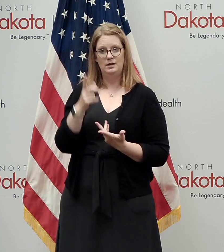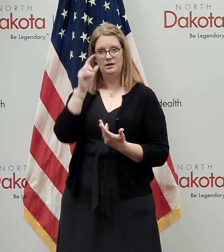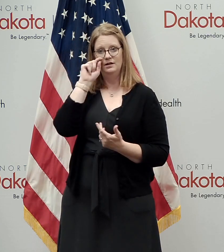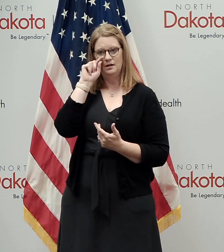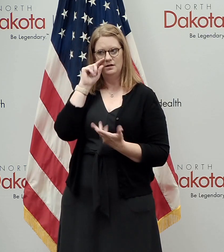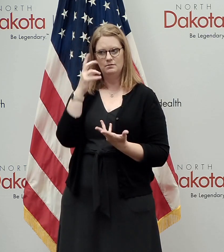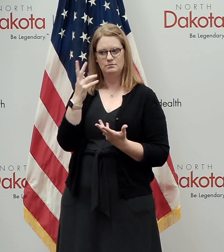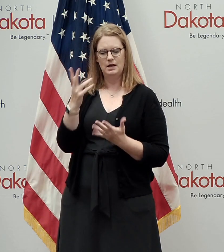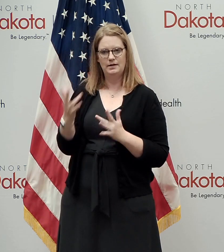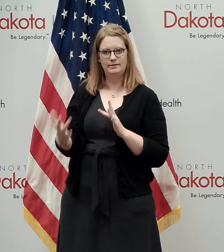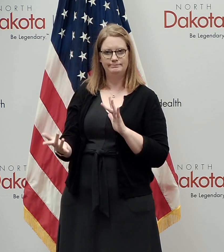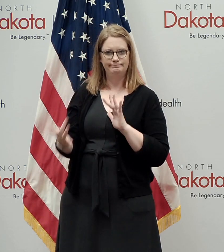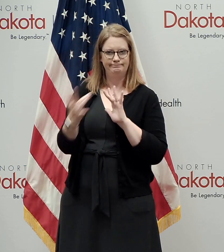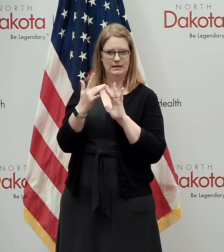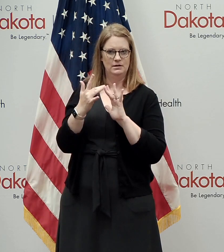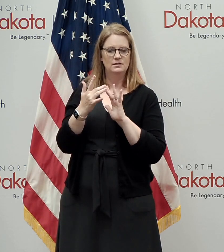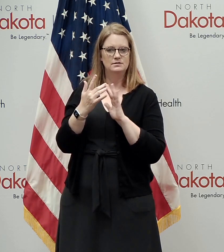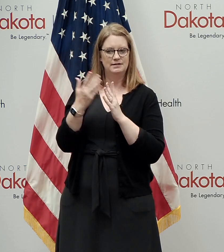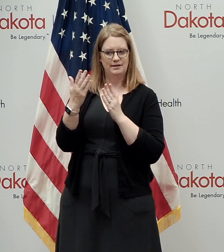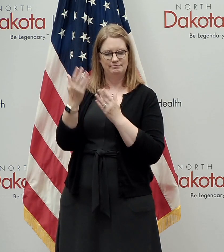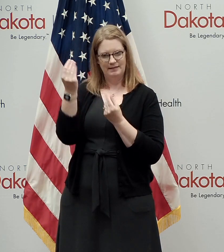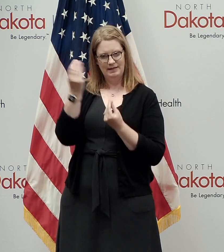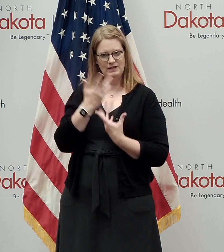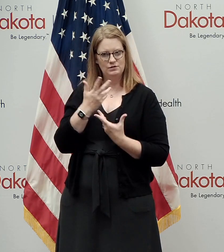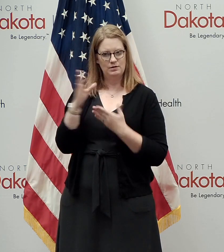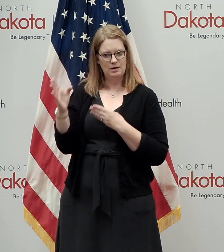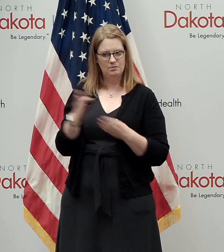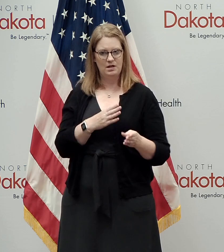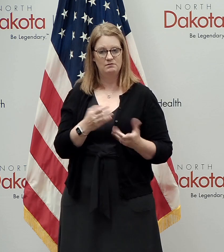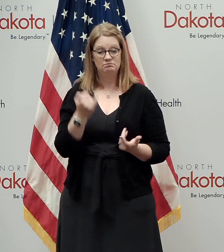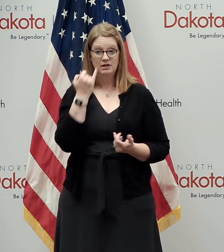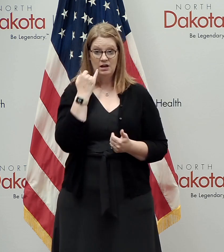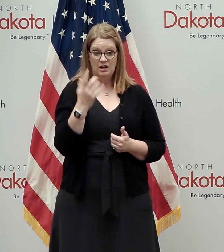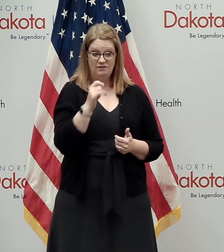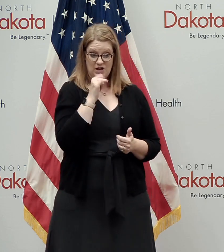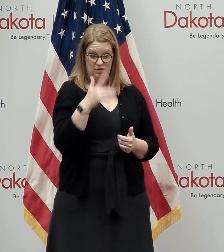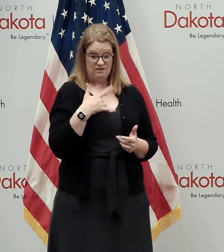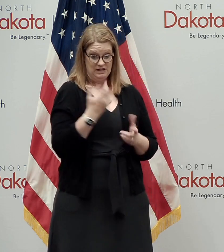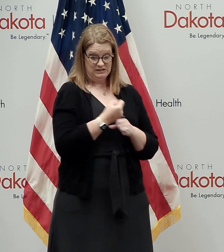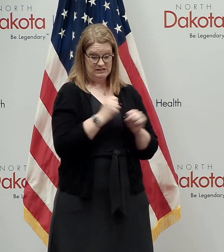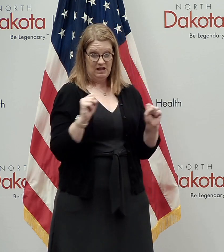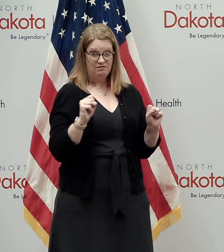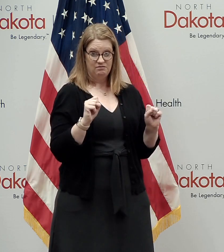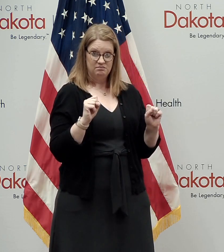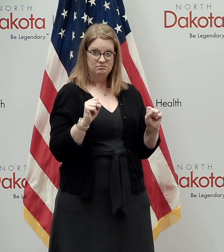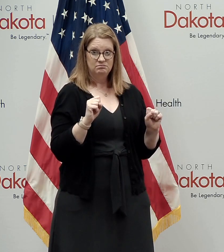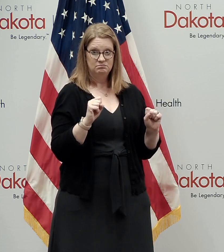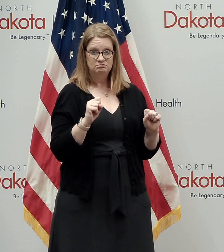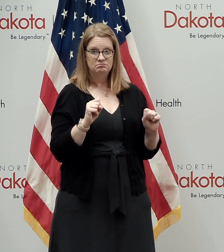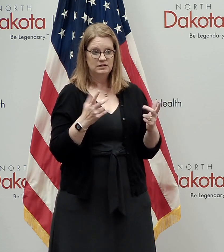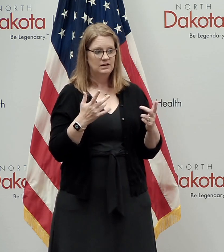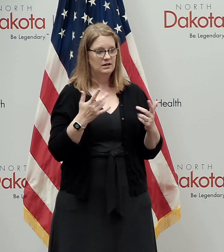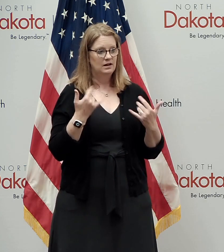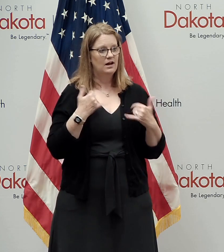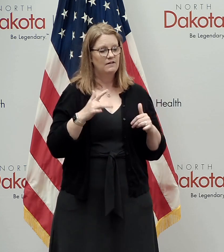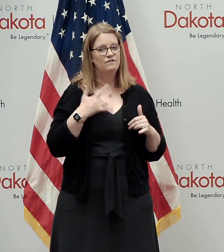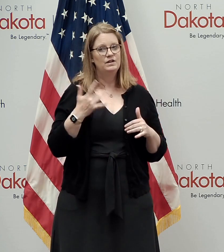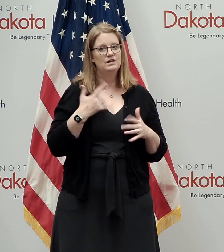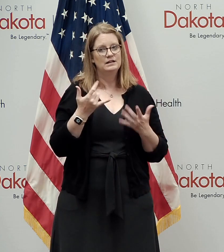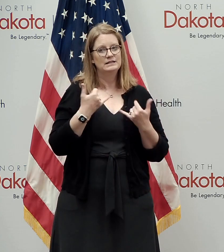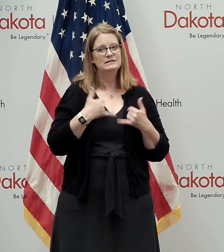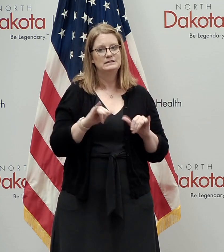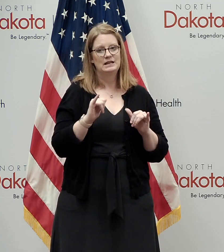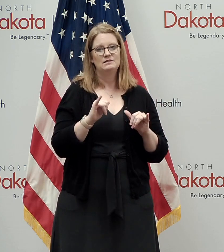some of their plans. But at any time, if I don't feel safe, I feel very confident that I can still get the same educational